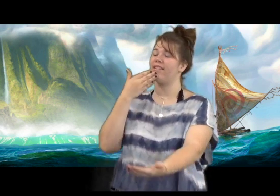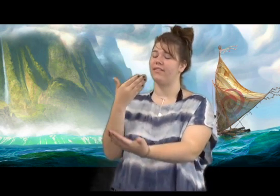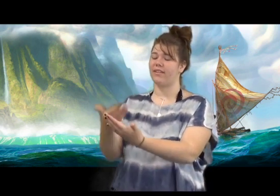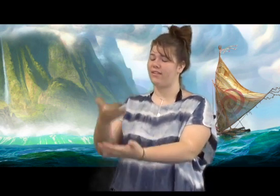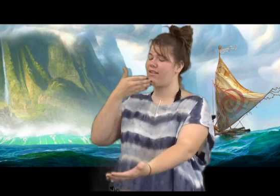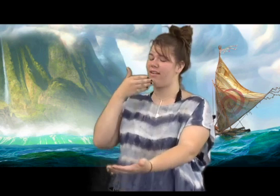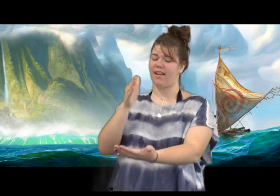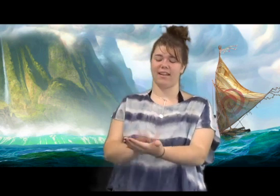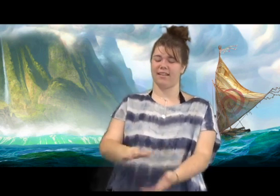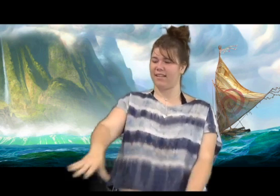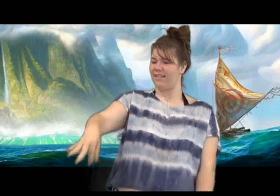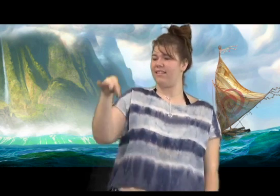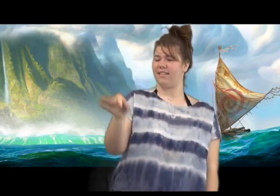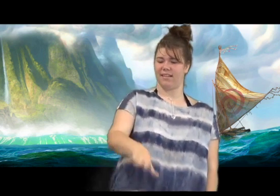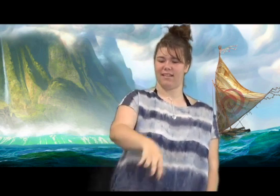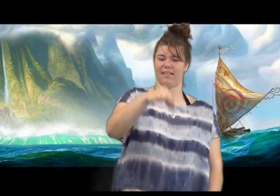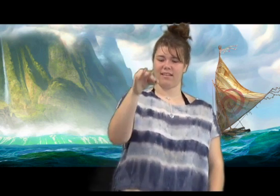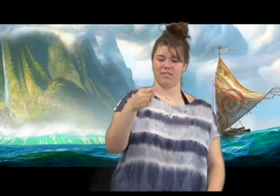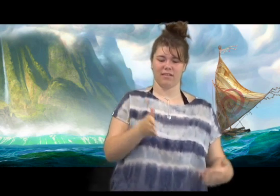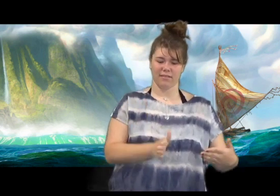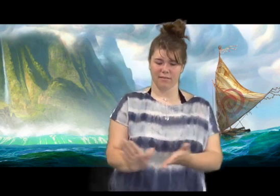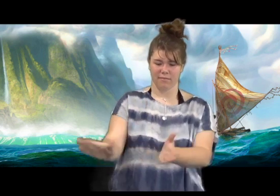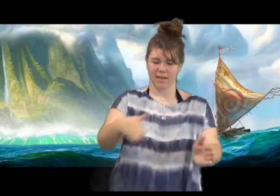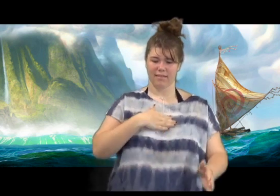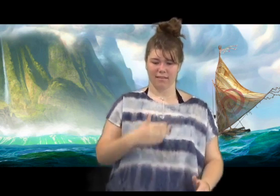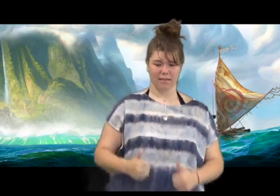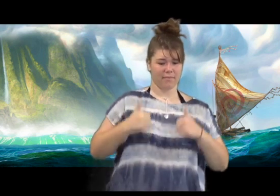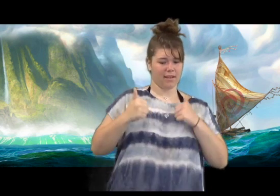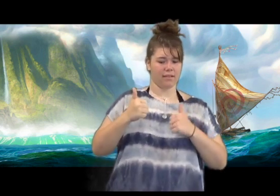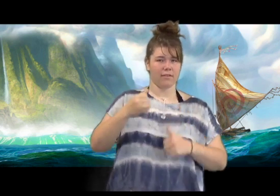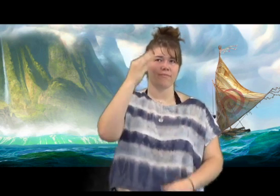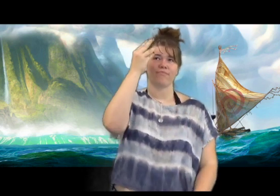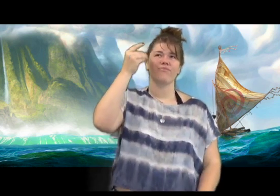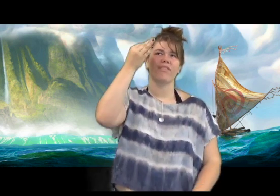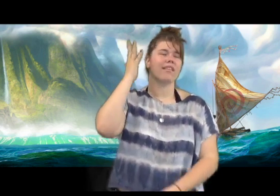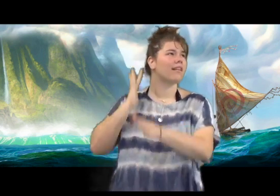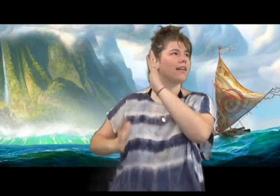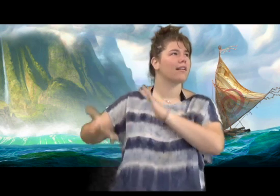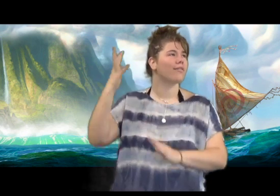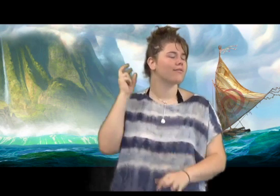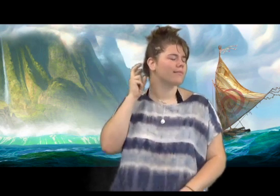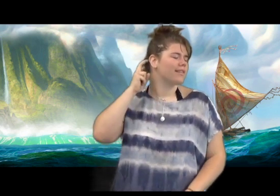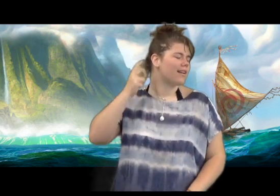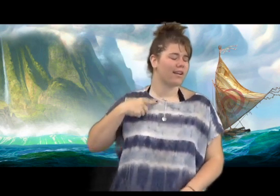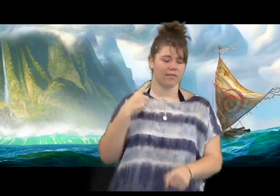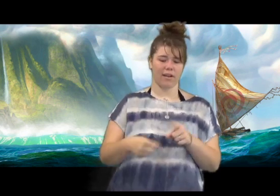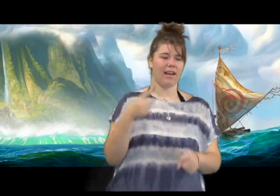Every turn I take, every trail I track, every path I make, every road leads back to the place I know, where